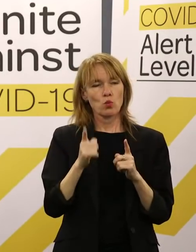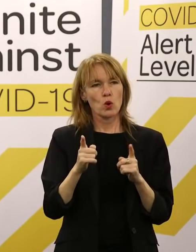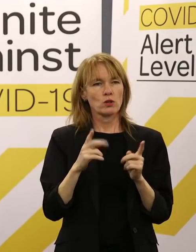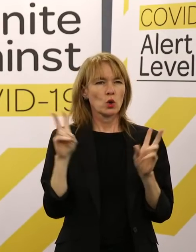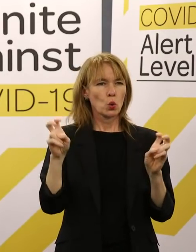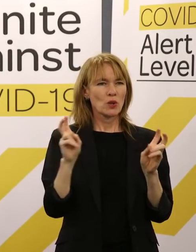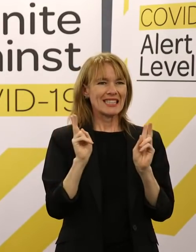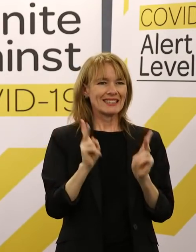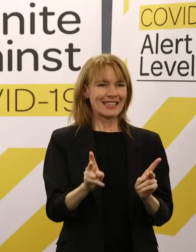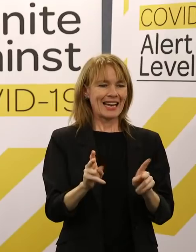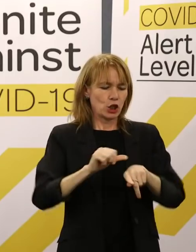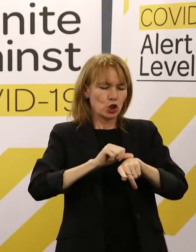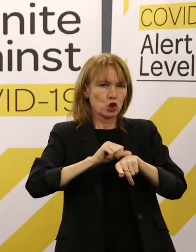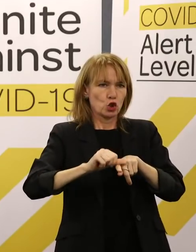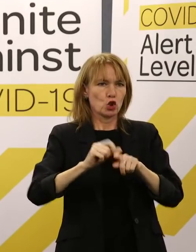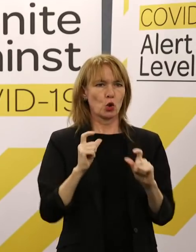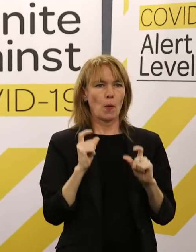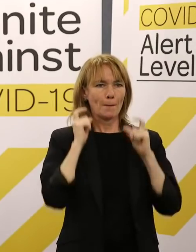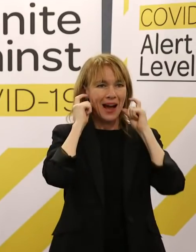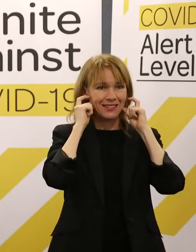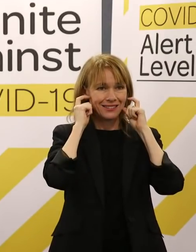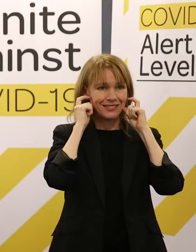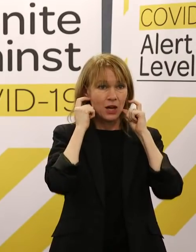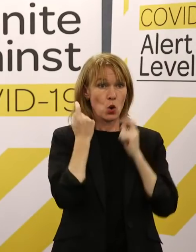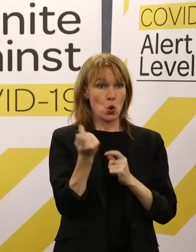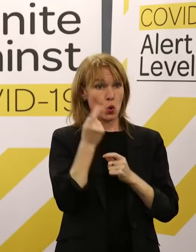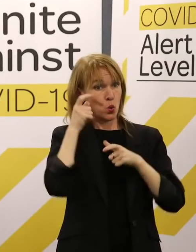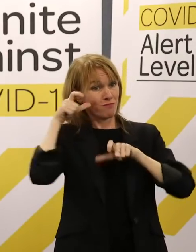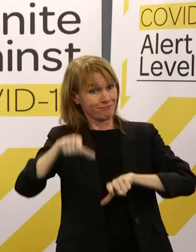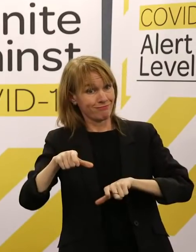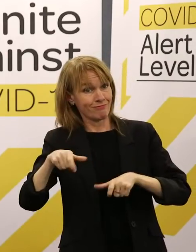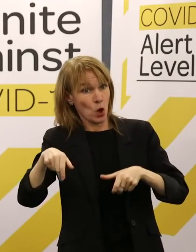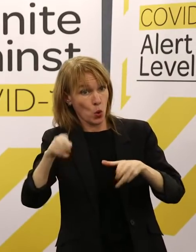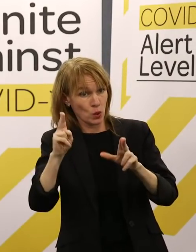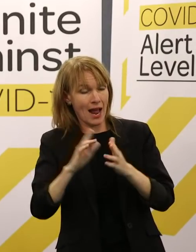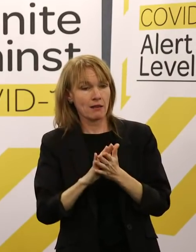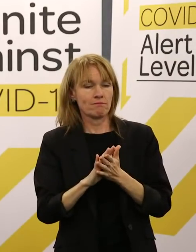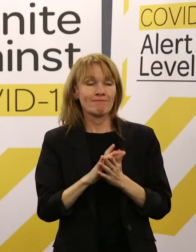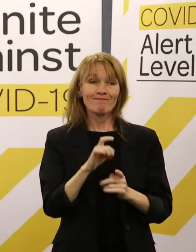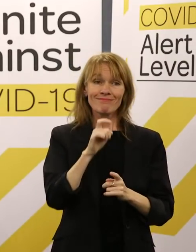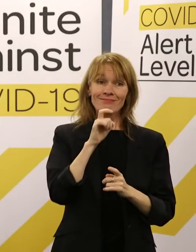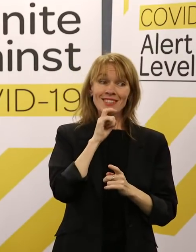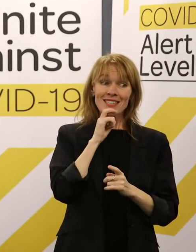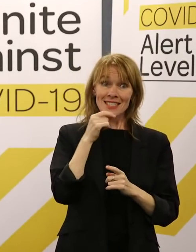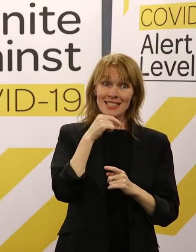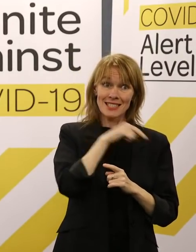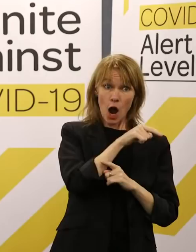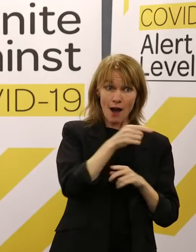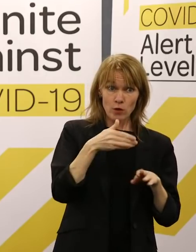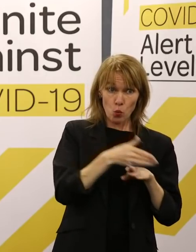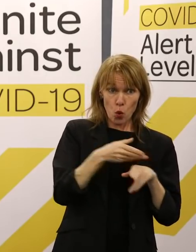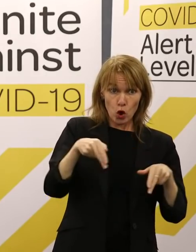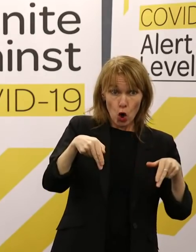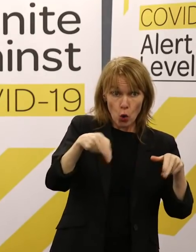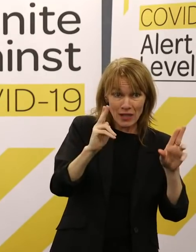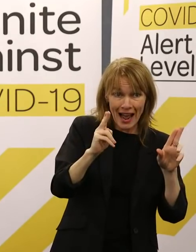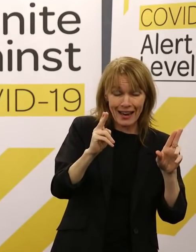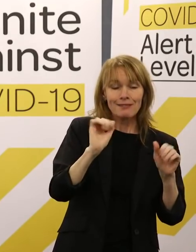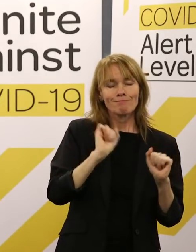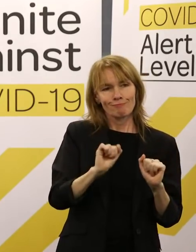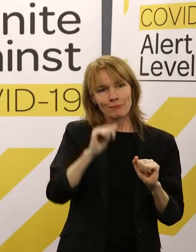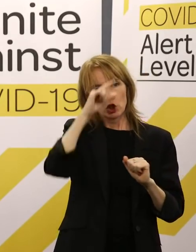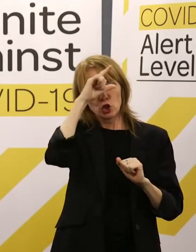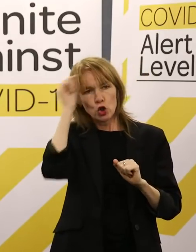who are in the facilities, and for other staff in the facilities, aside from our health workers who are doing assessments